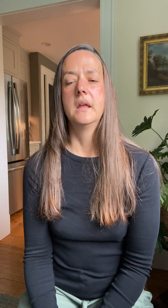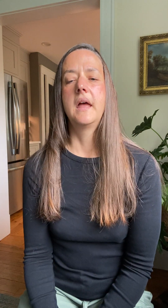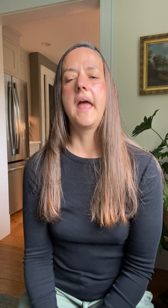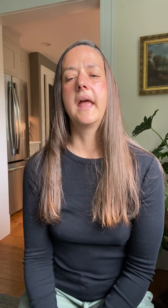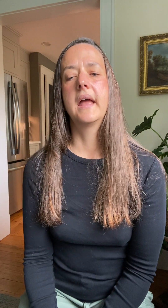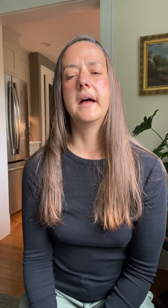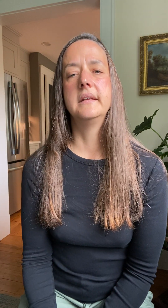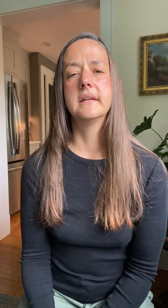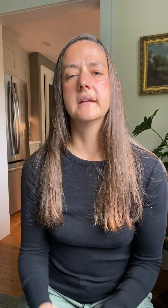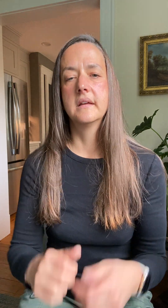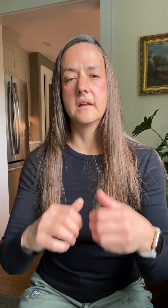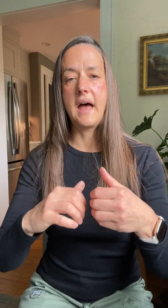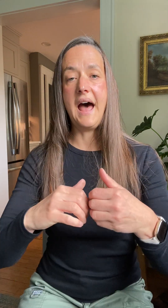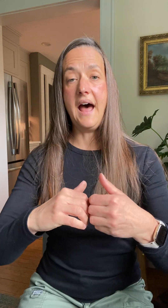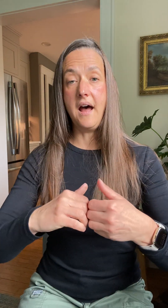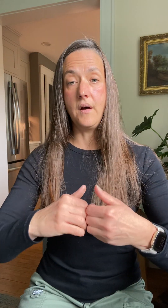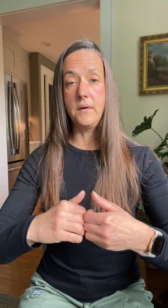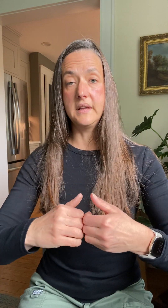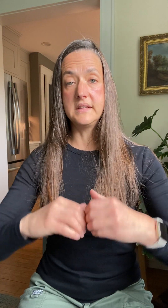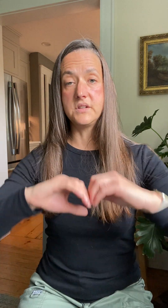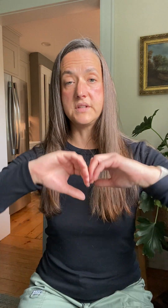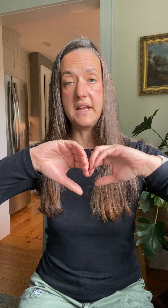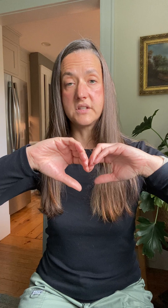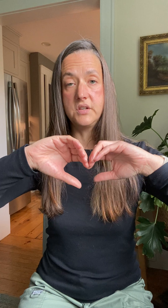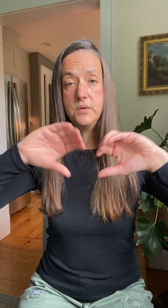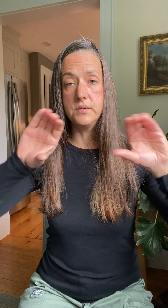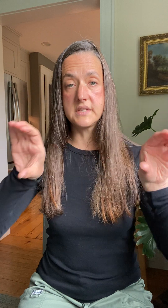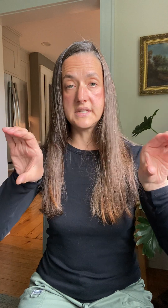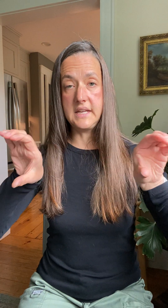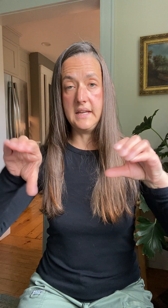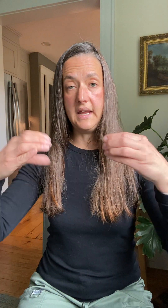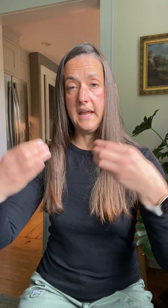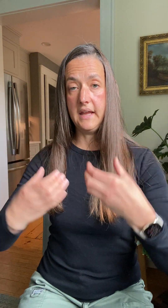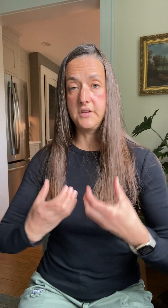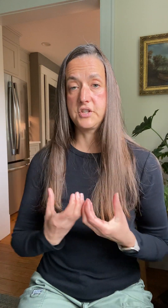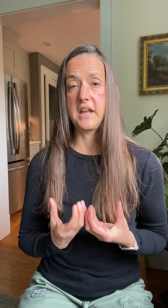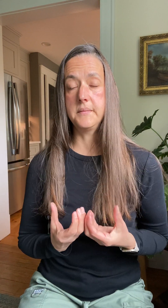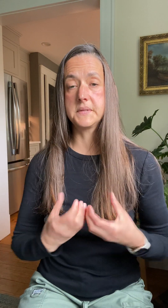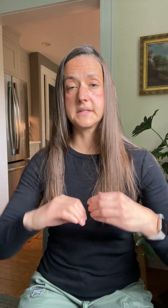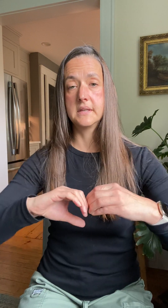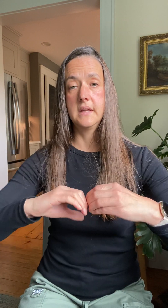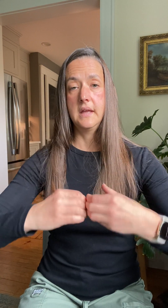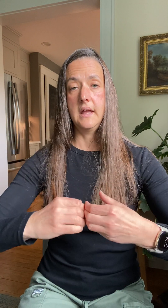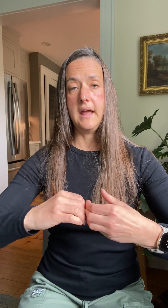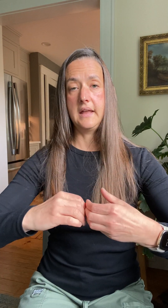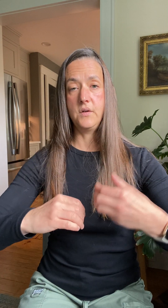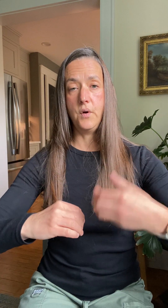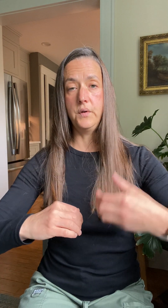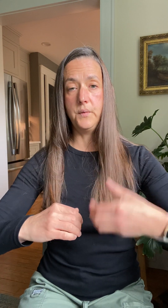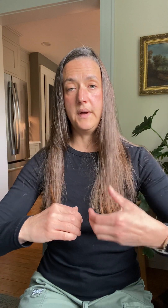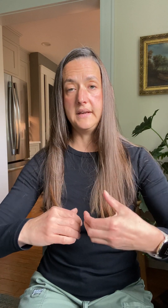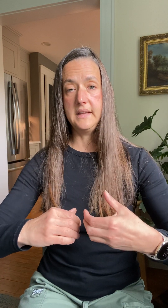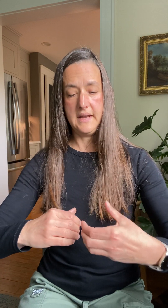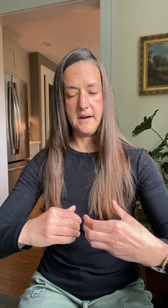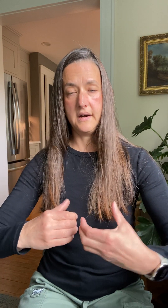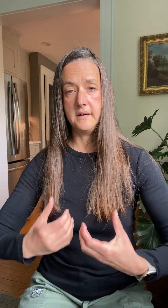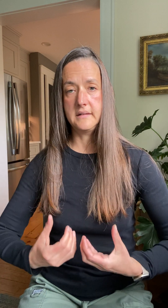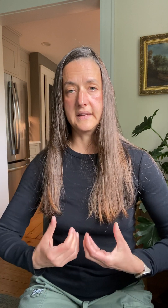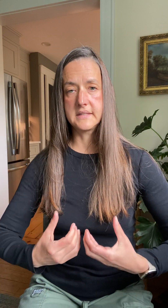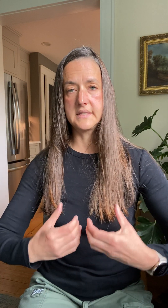And how is you take two C hand shapes and you hold one here like a